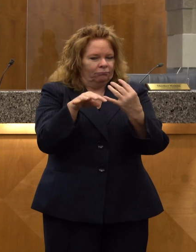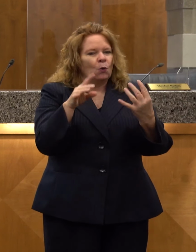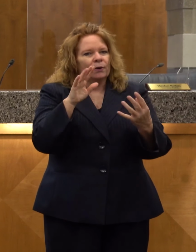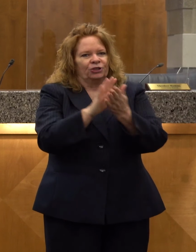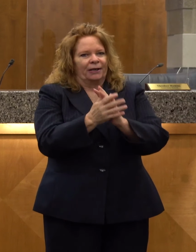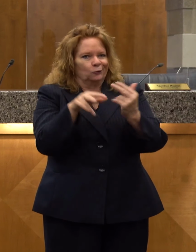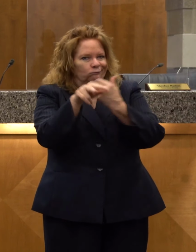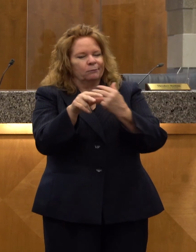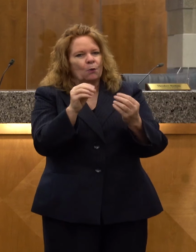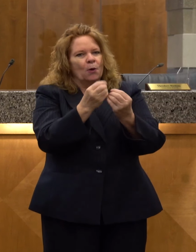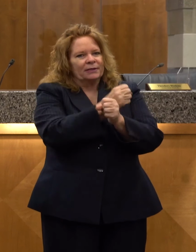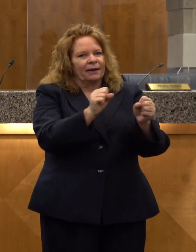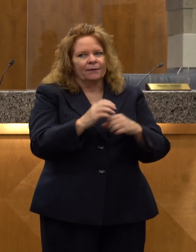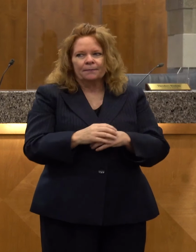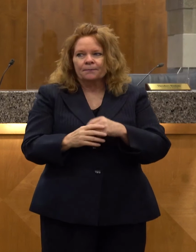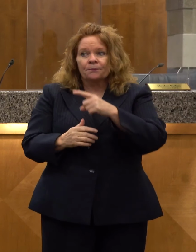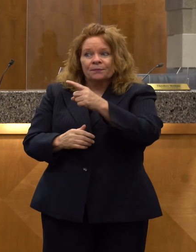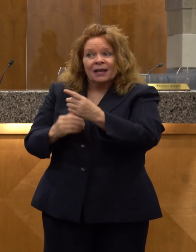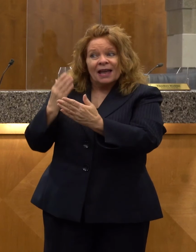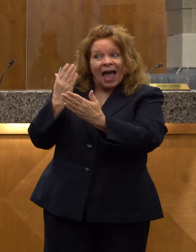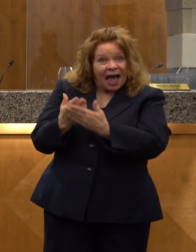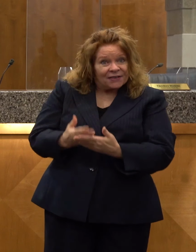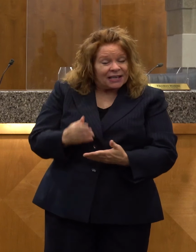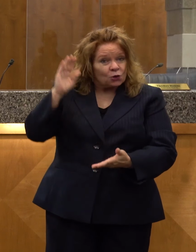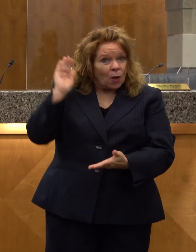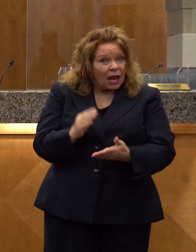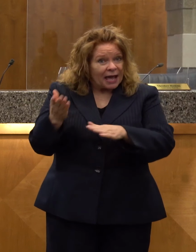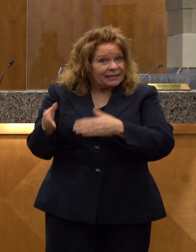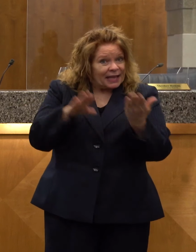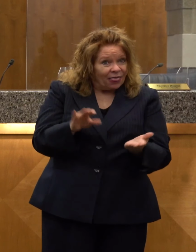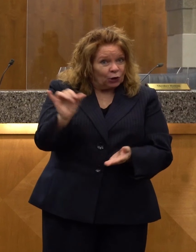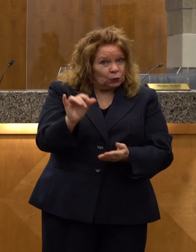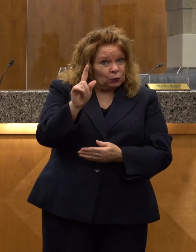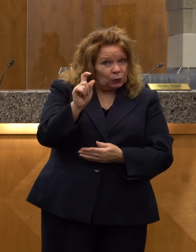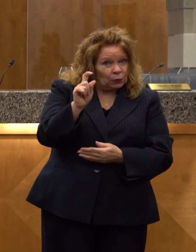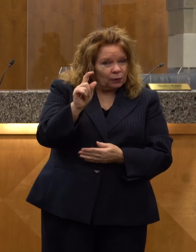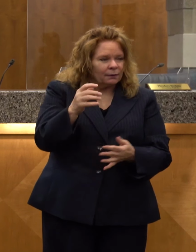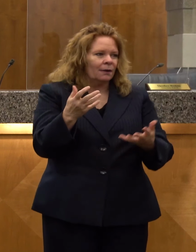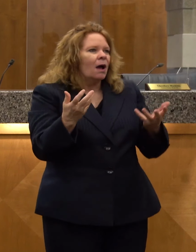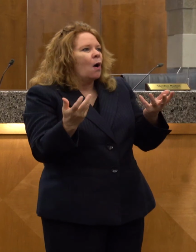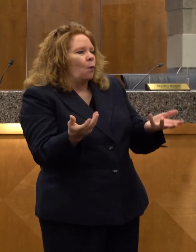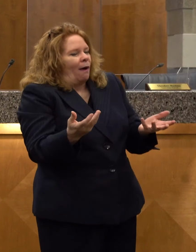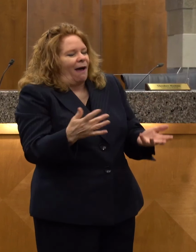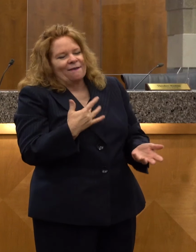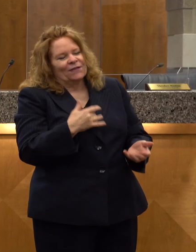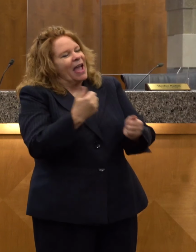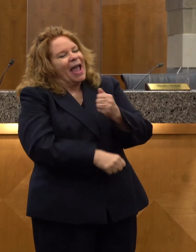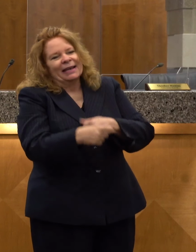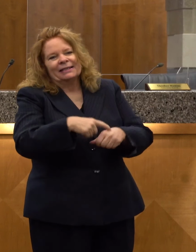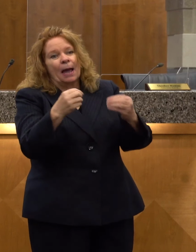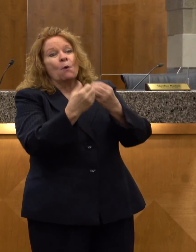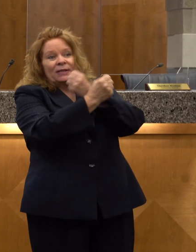Is there any evidence that it's going to reduce fatalities as well? Well, I think anytime you have safer